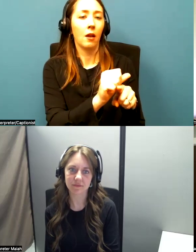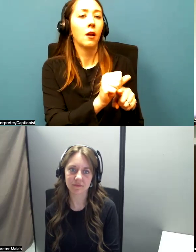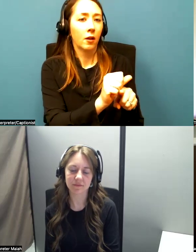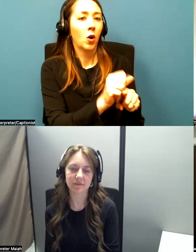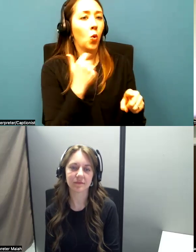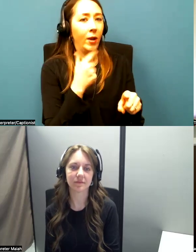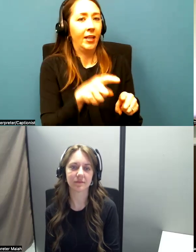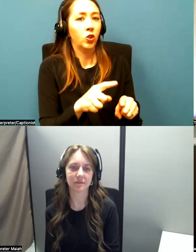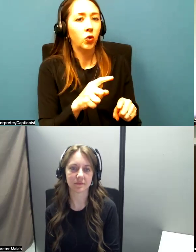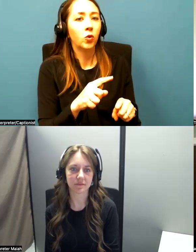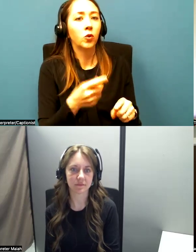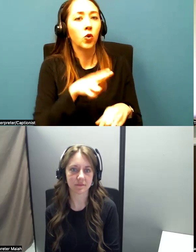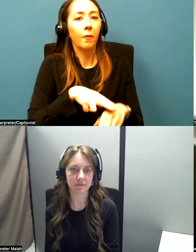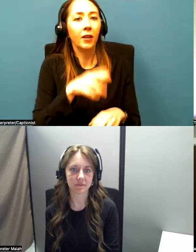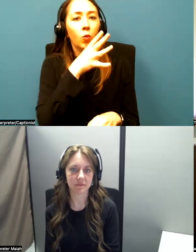in leadership.